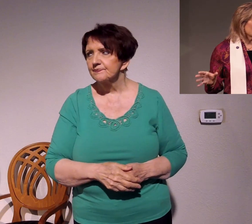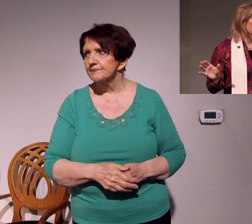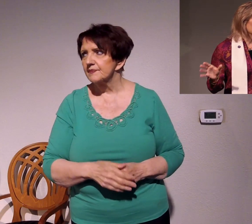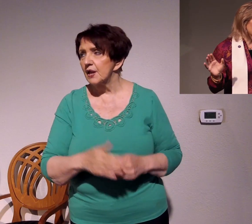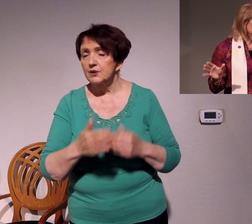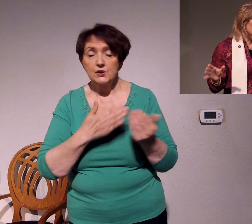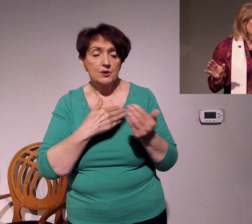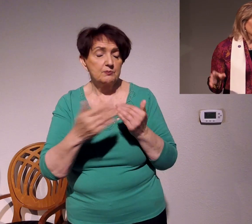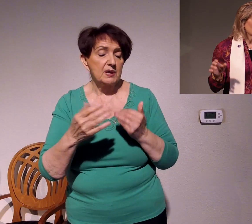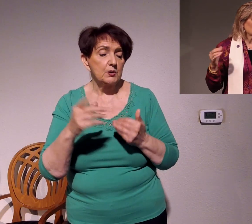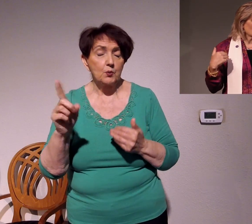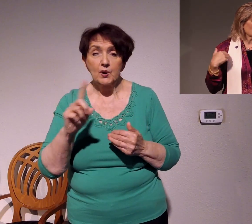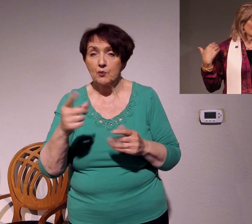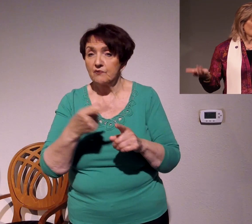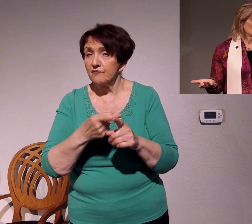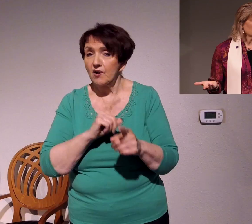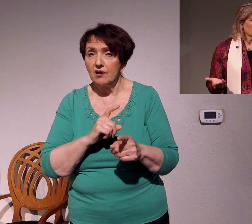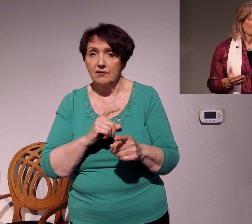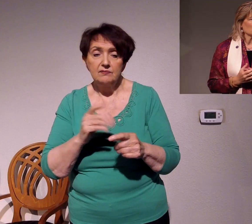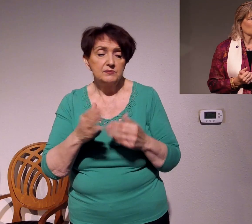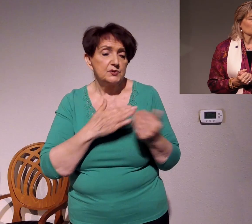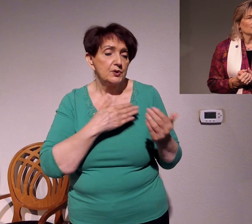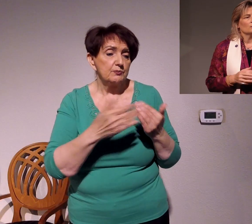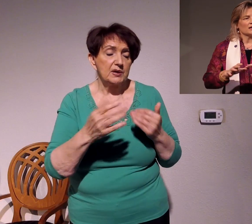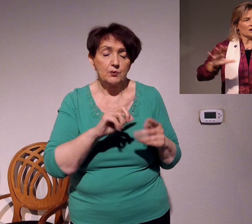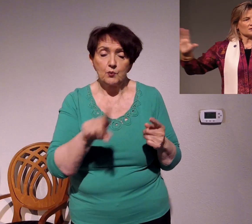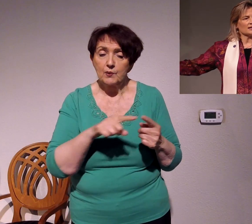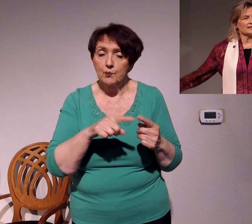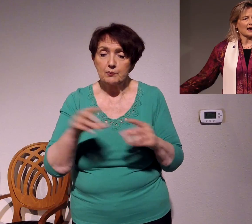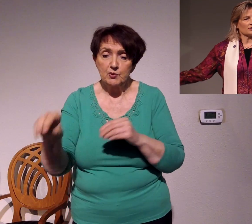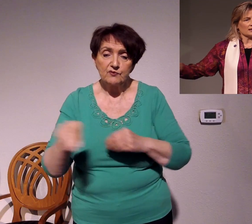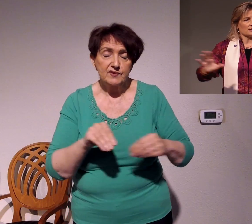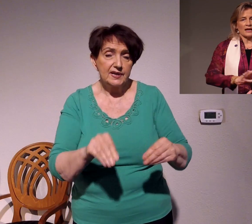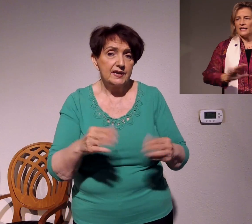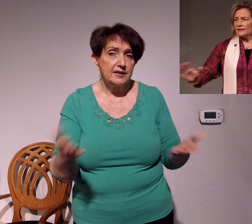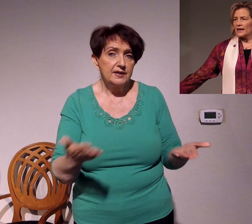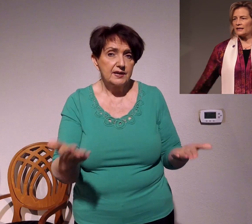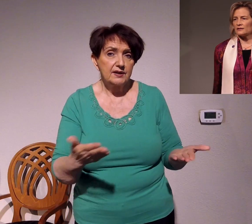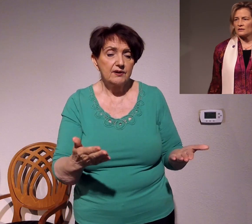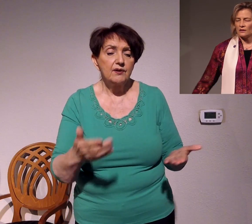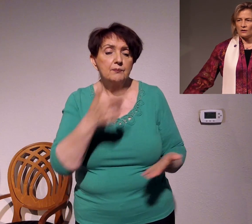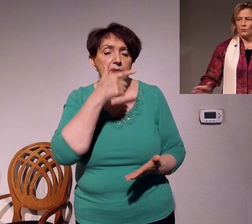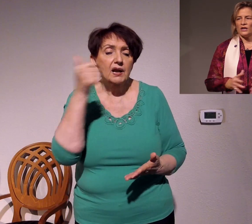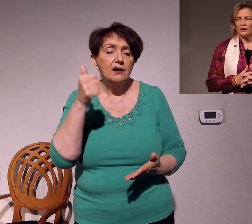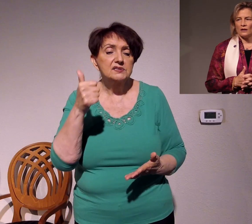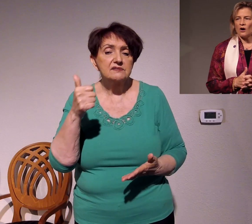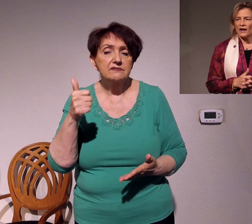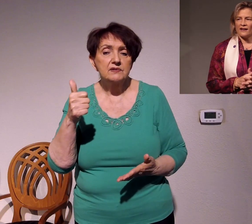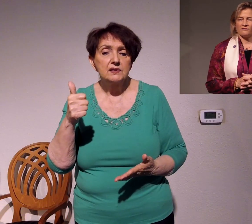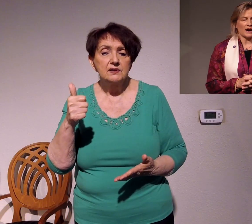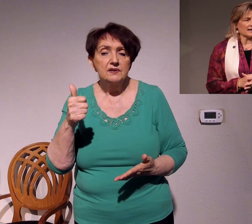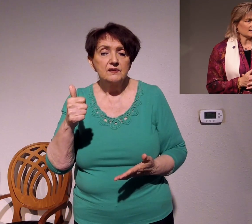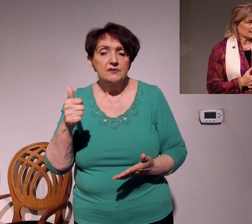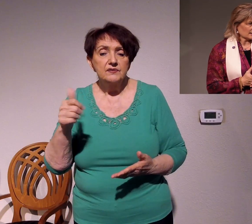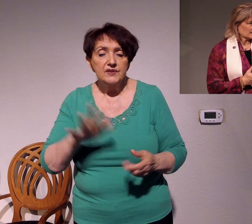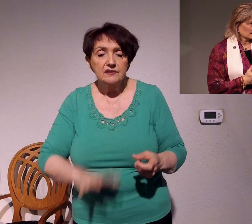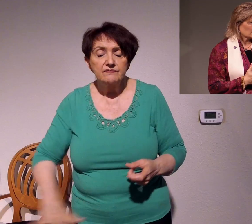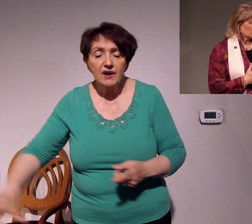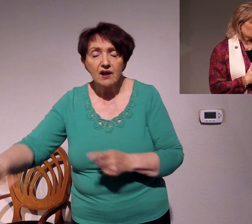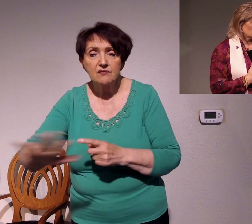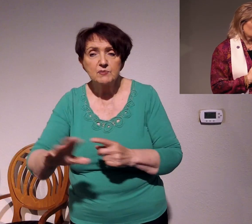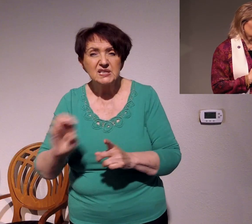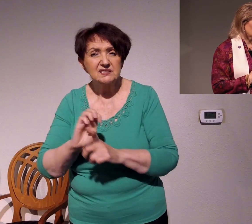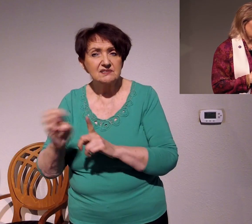no matter where we come from and no matter when we came here, because of these outside things, we all have